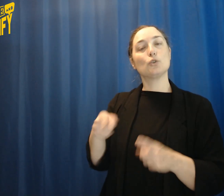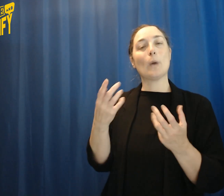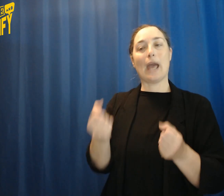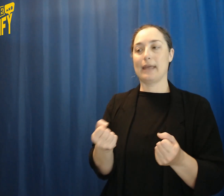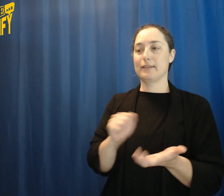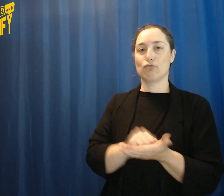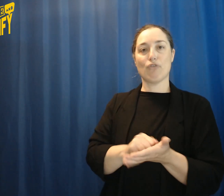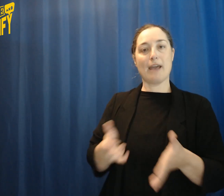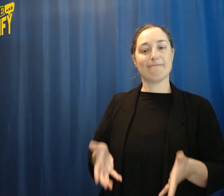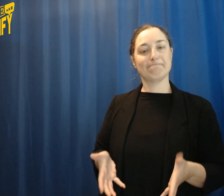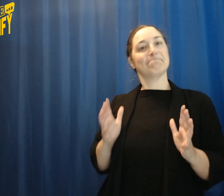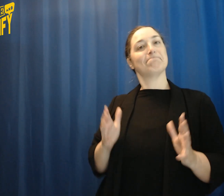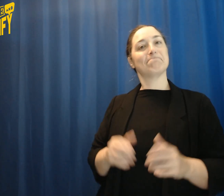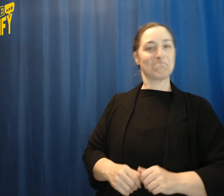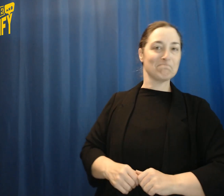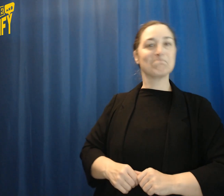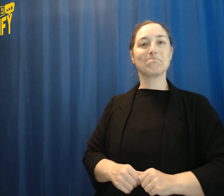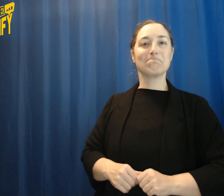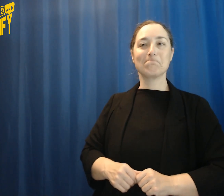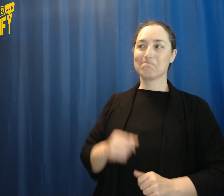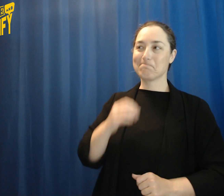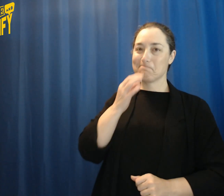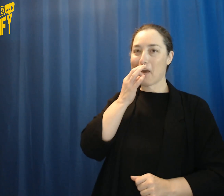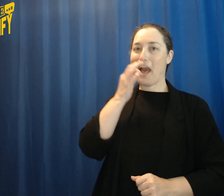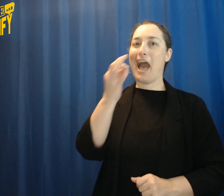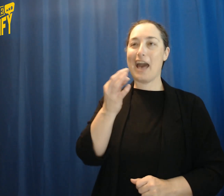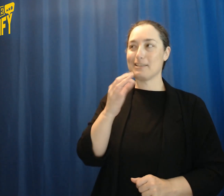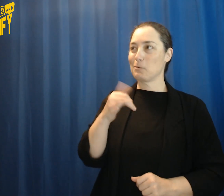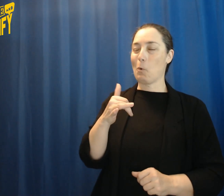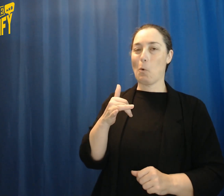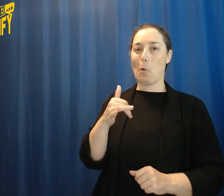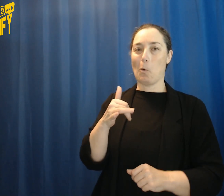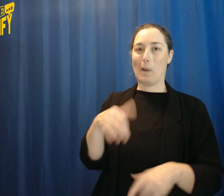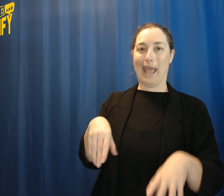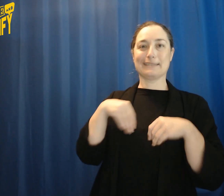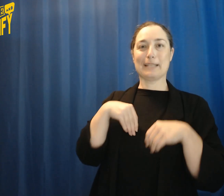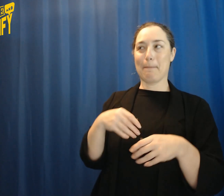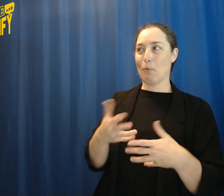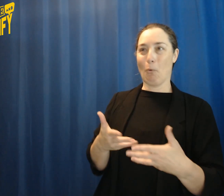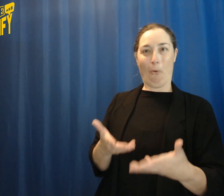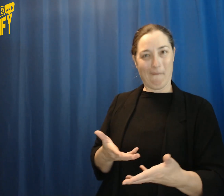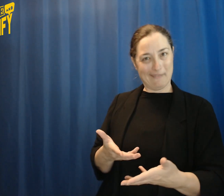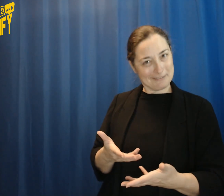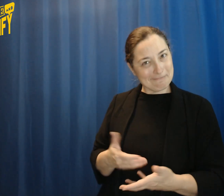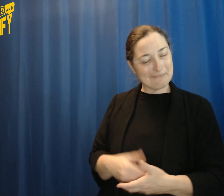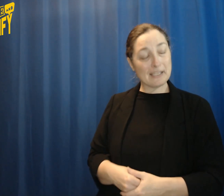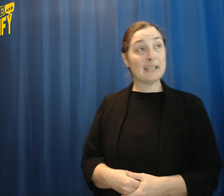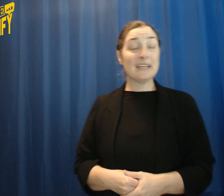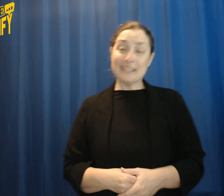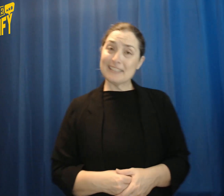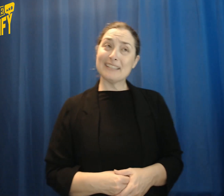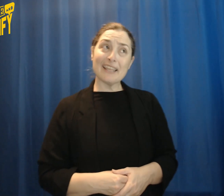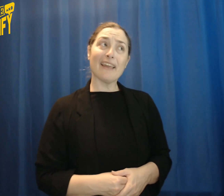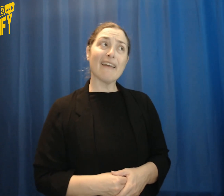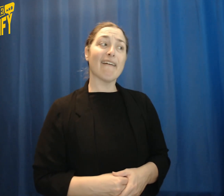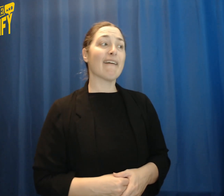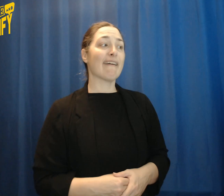to ask the questions that needed to be asked, and then people gave you a shot. Yeah, I think I